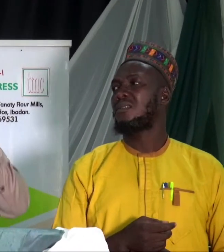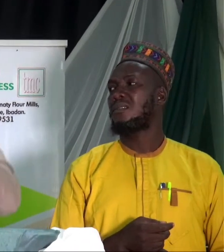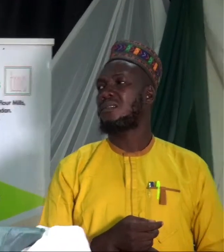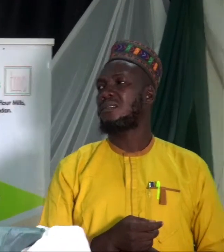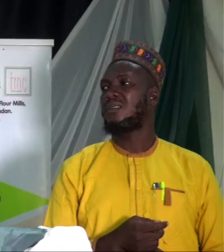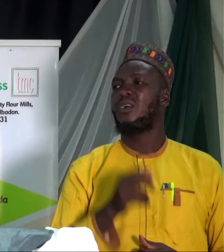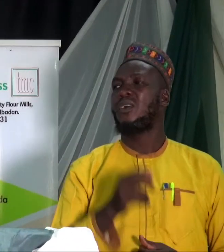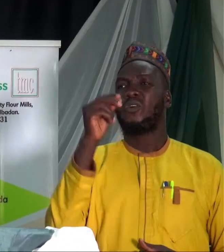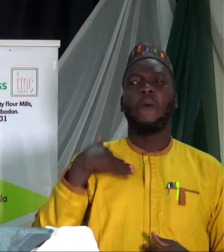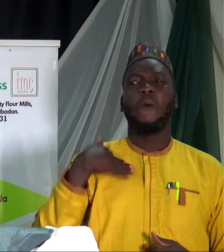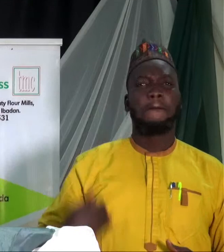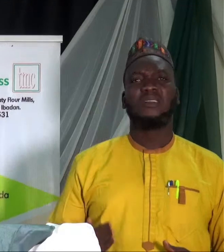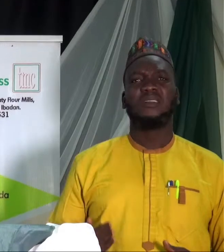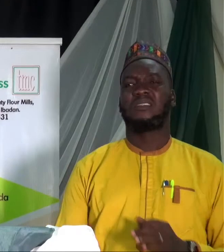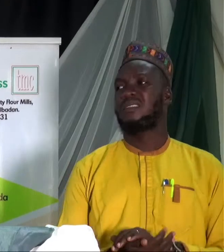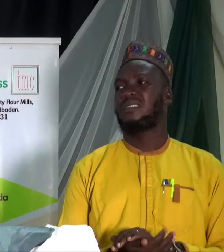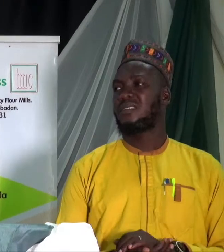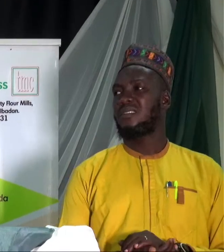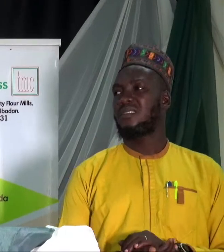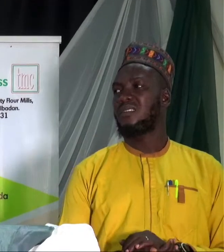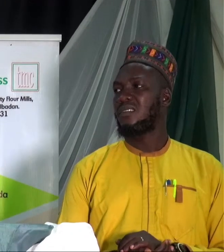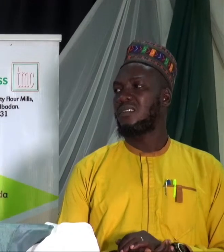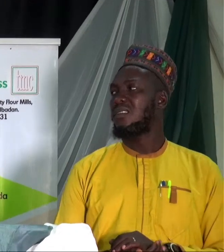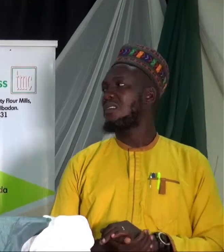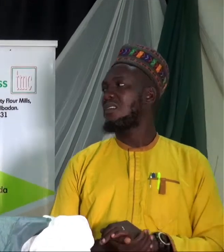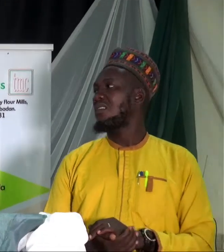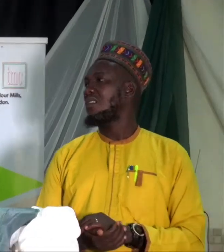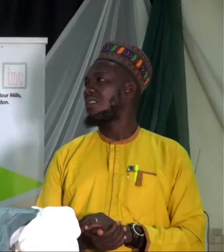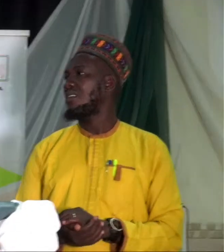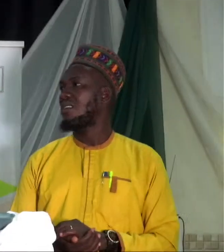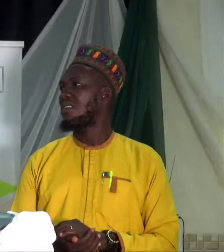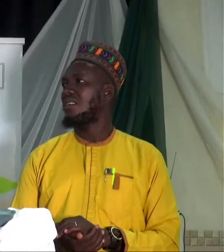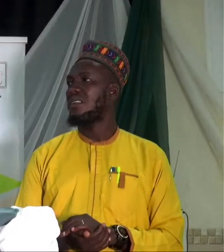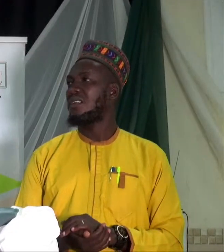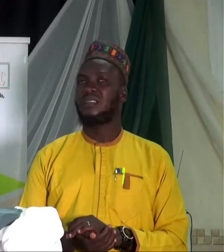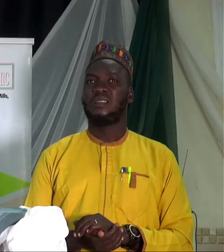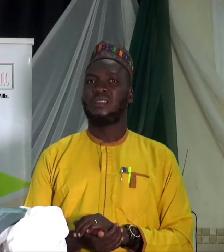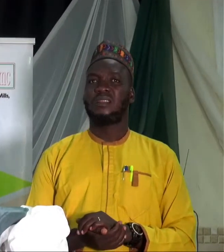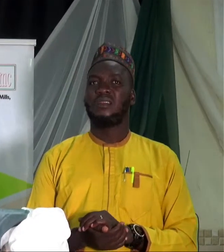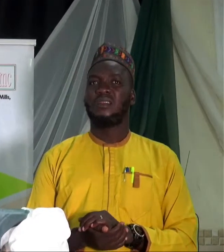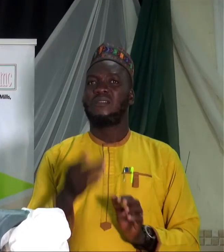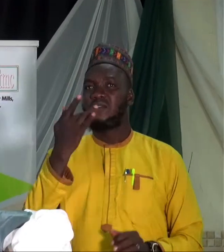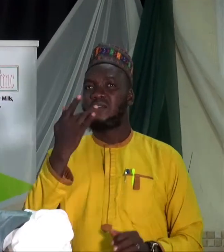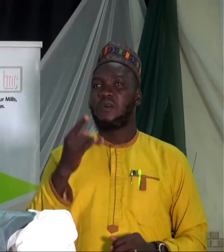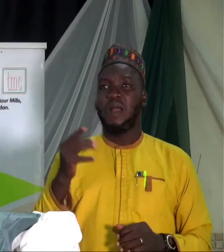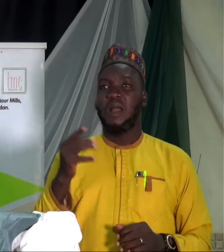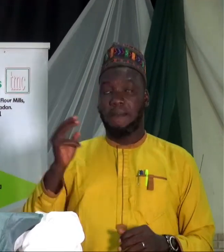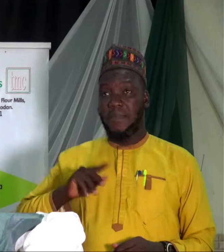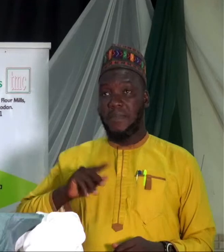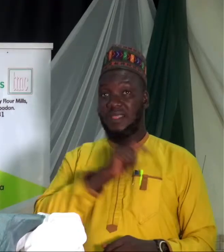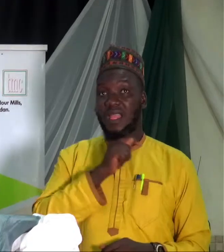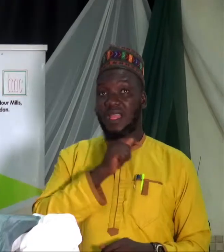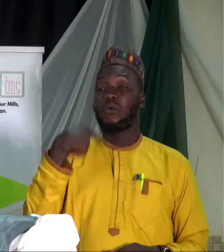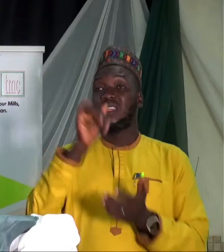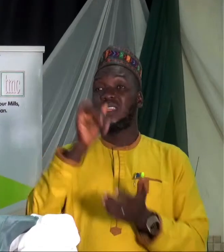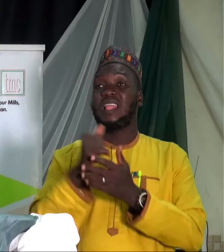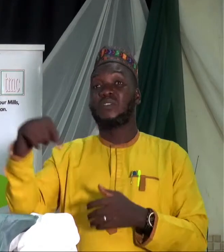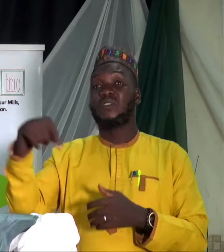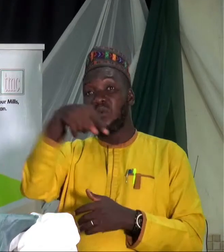Nobody than honorable minister. Igba mo ba yin so mo ni awa funra wa ani lati wu ara